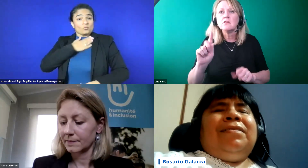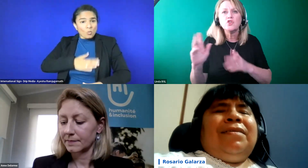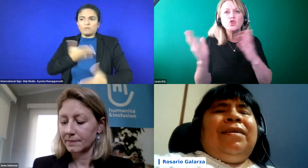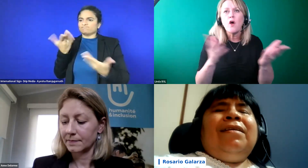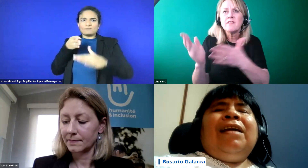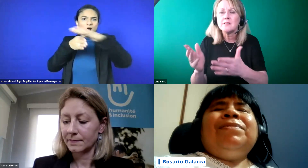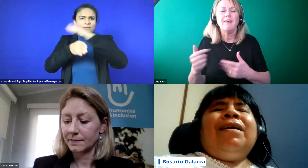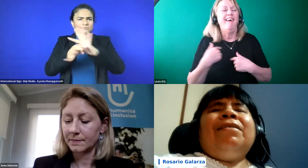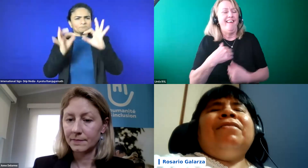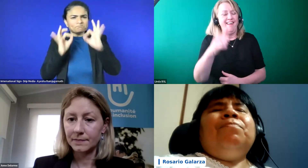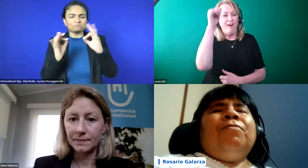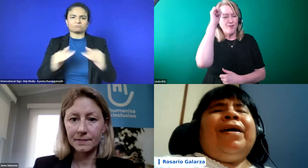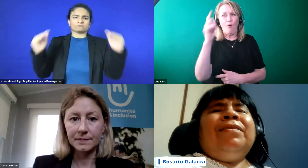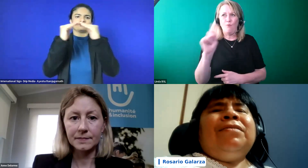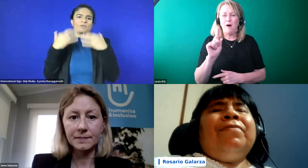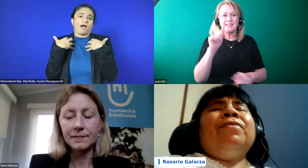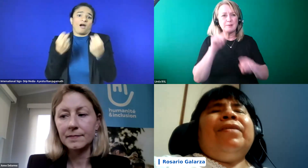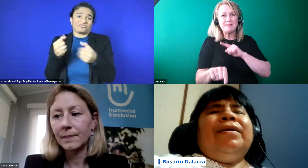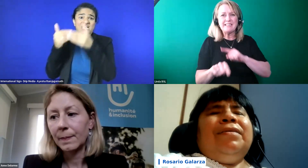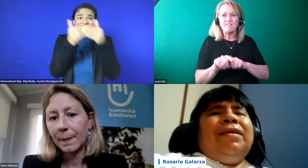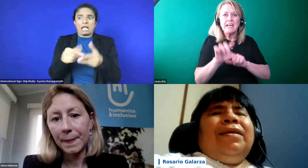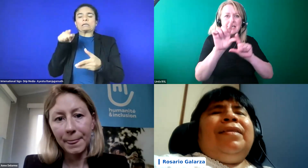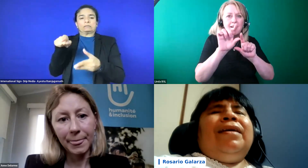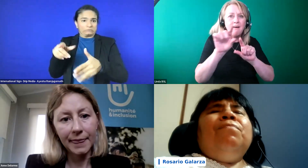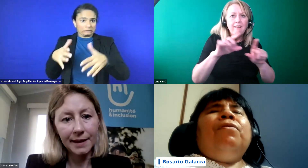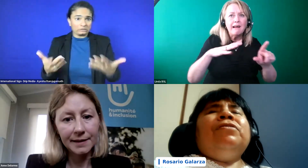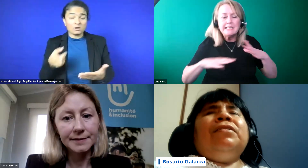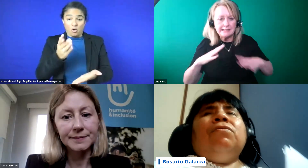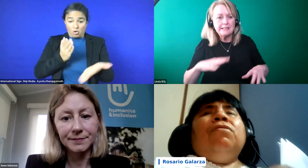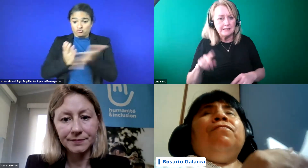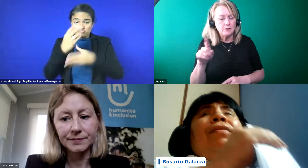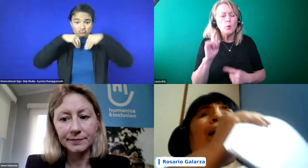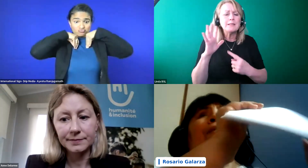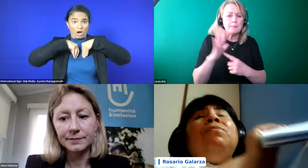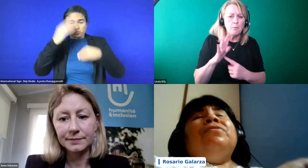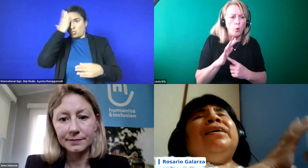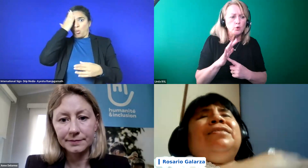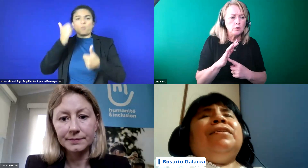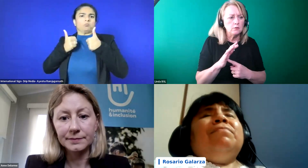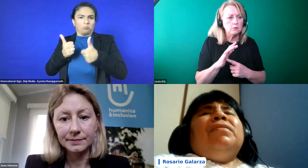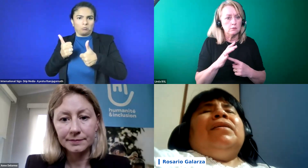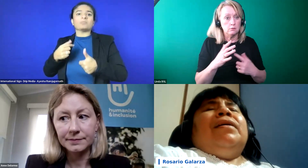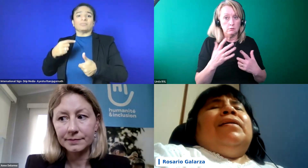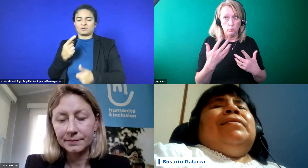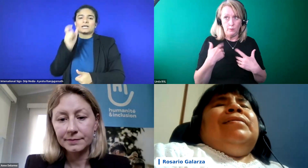specific needs. It helps healthcare providers recognize the importance of